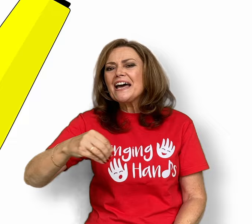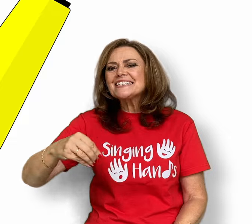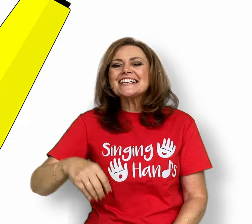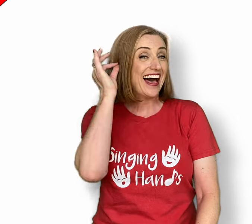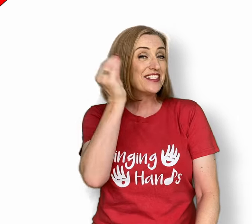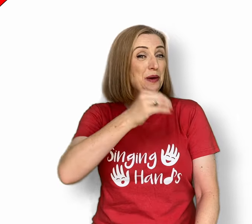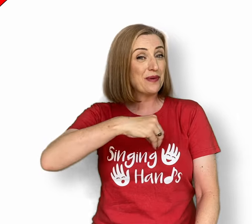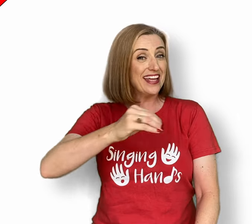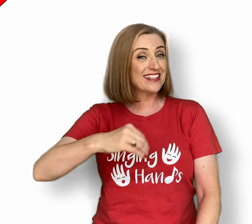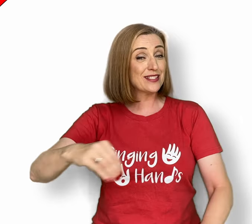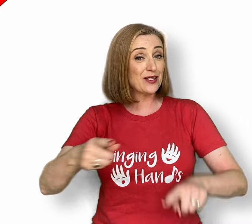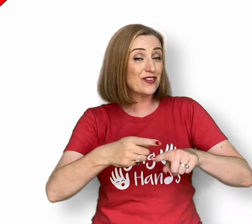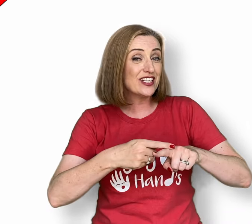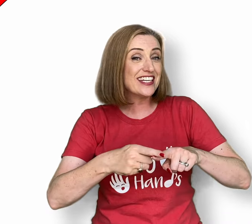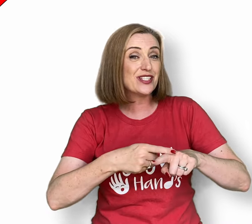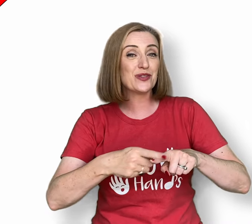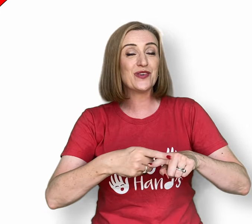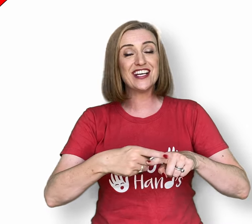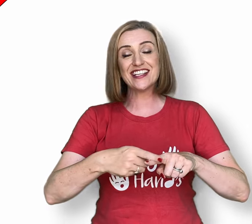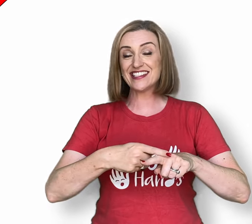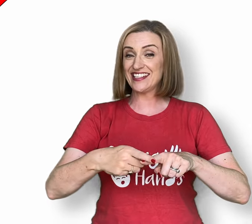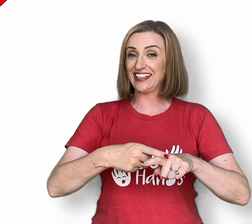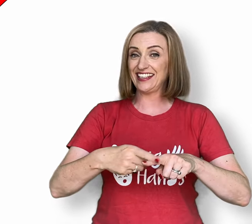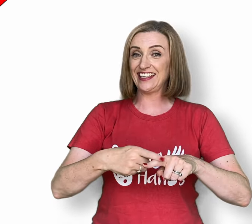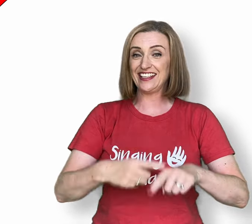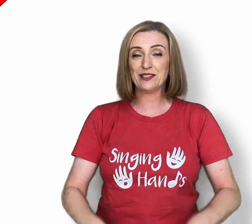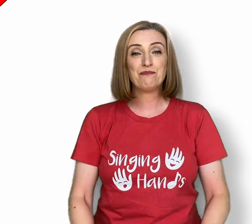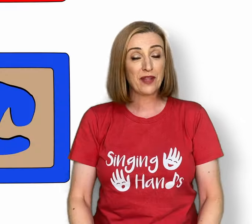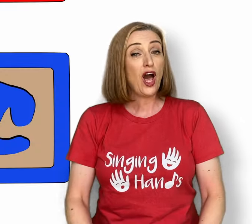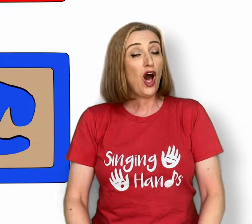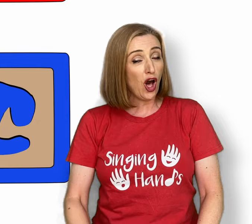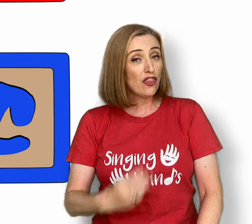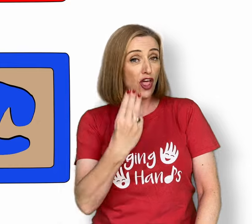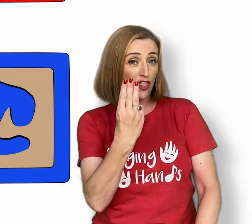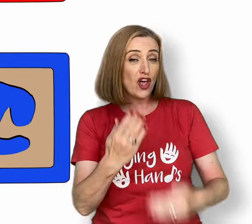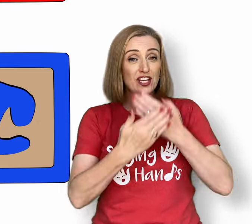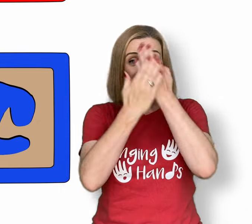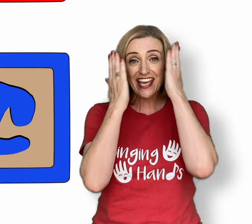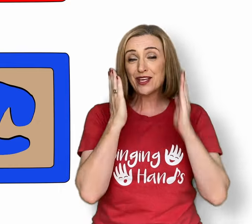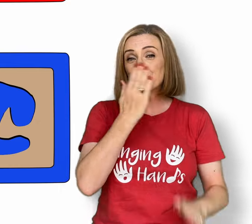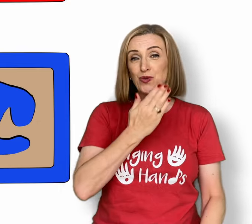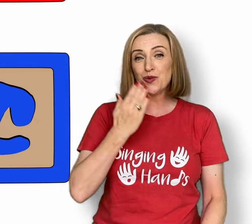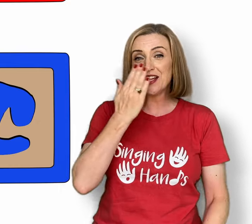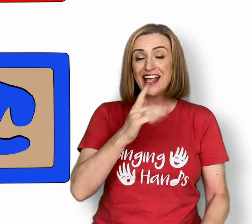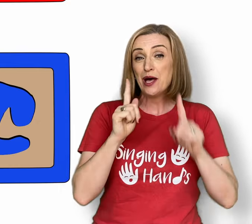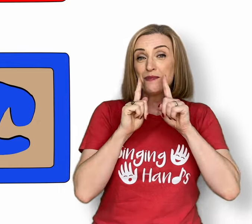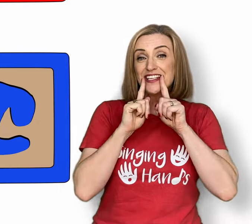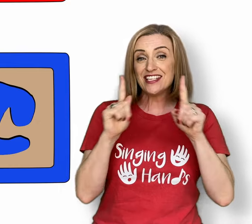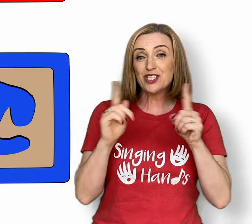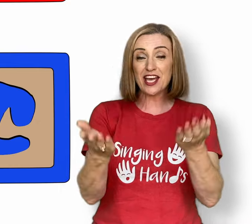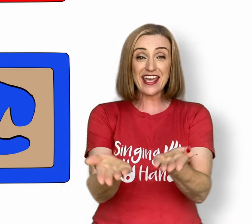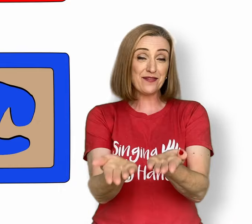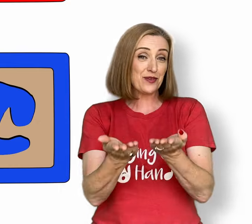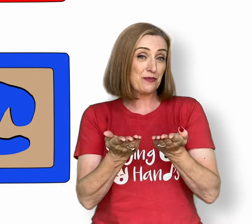yellow pens and a pencil for literacy. On the third day of school,